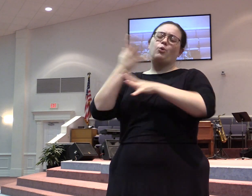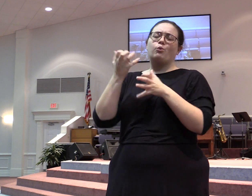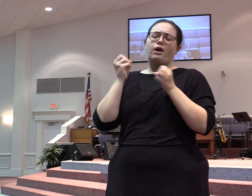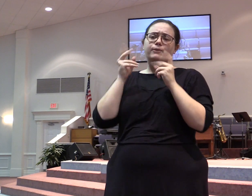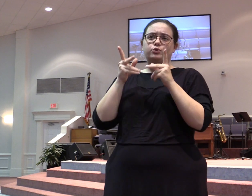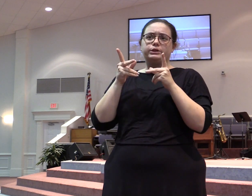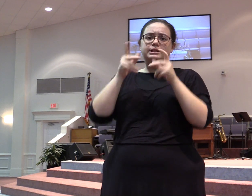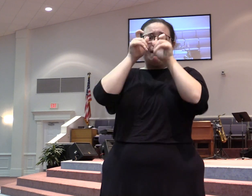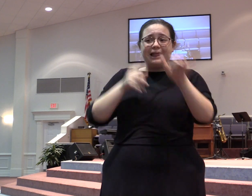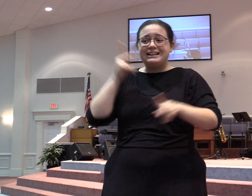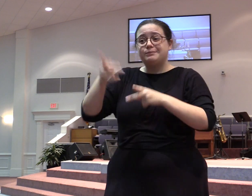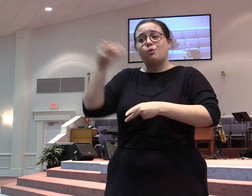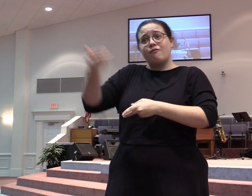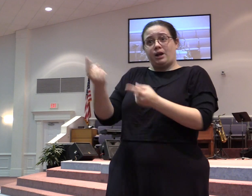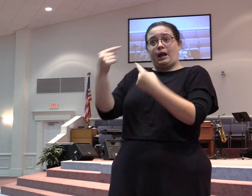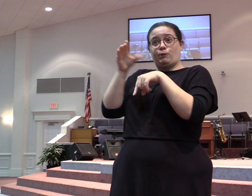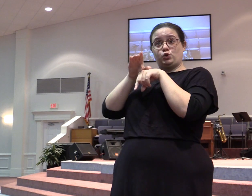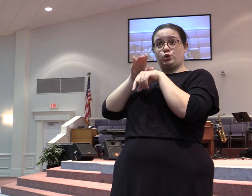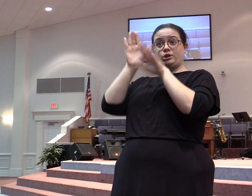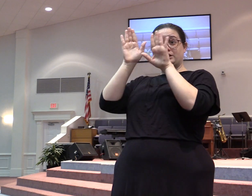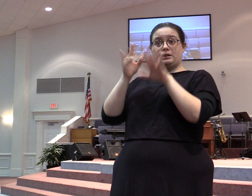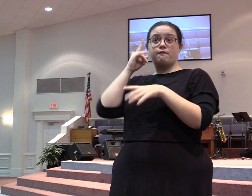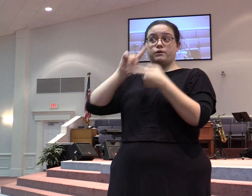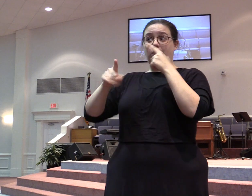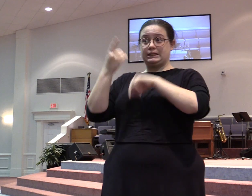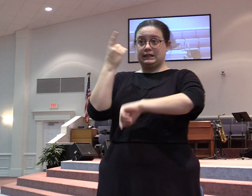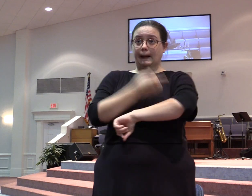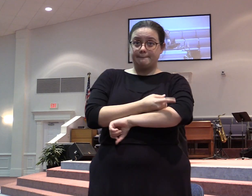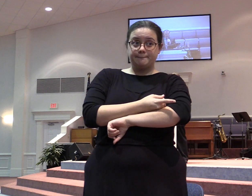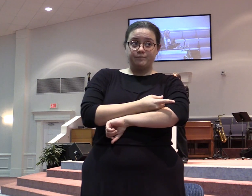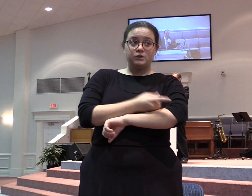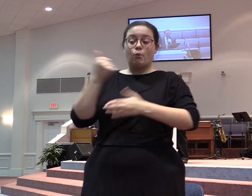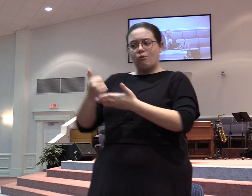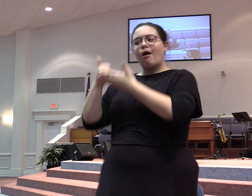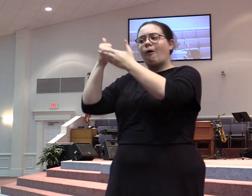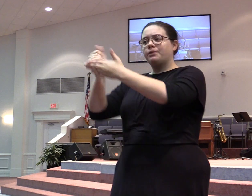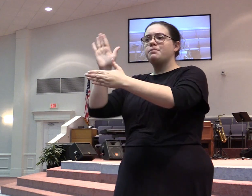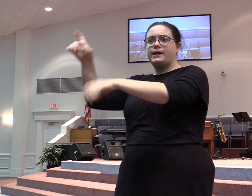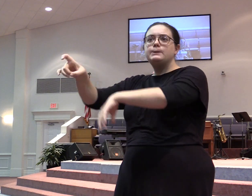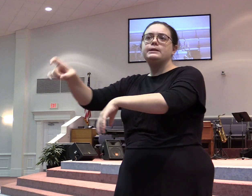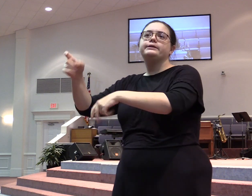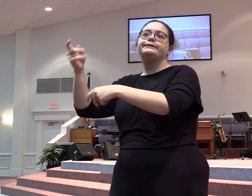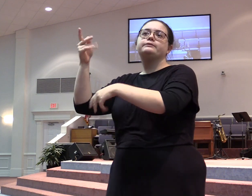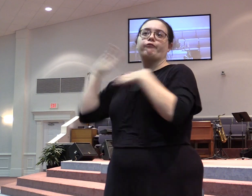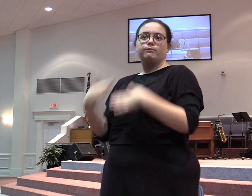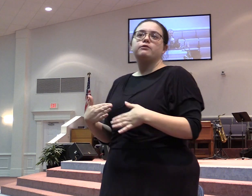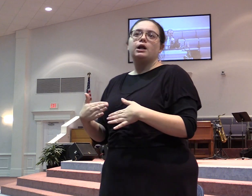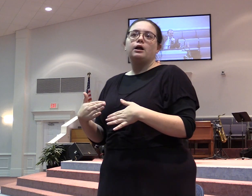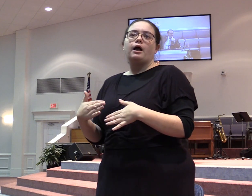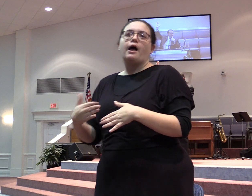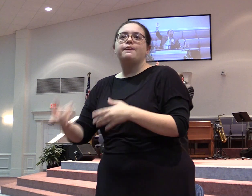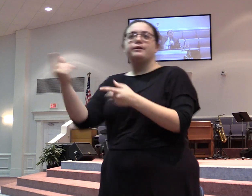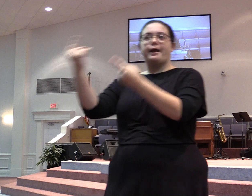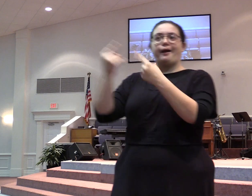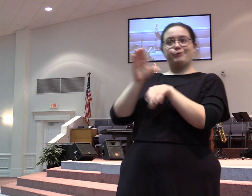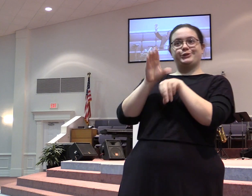then invite them to come to church on Sunday. And so we'll help them physically and then get them here on Sunday, and God will help them